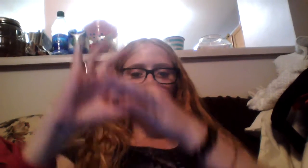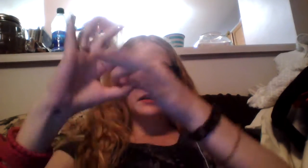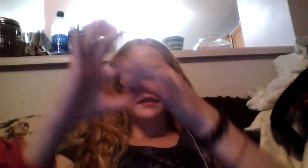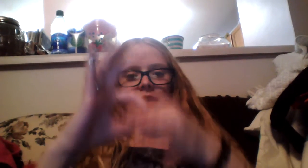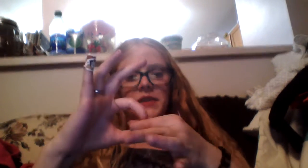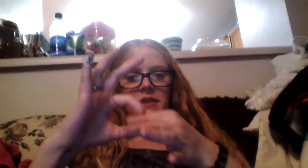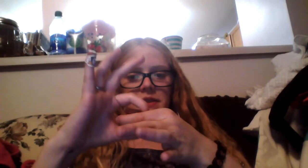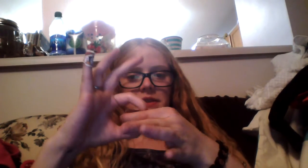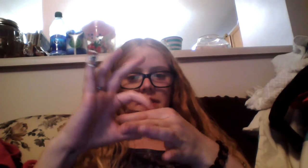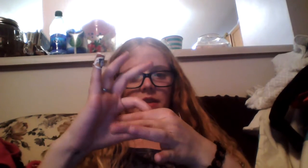This is